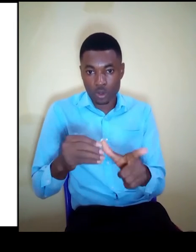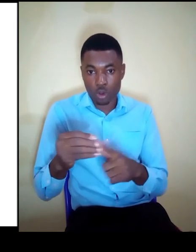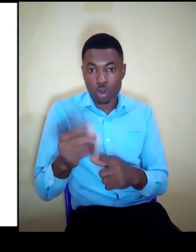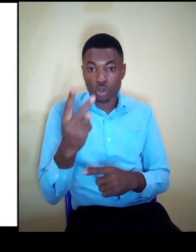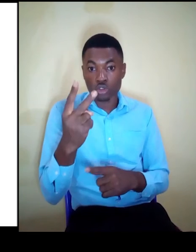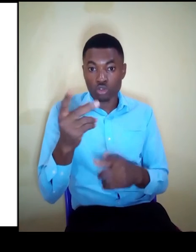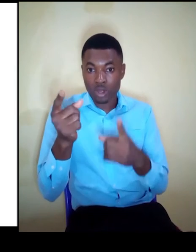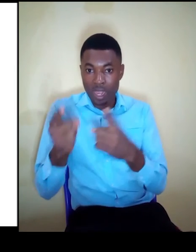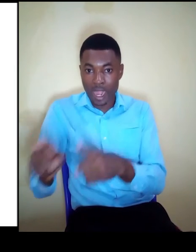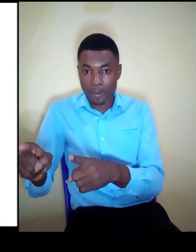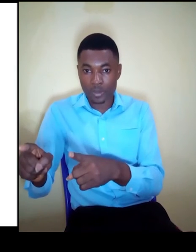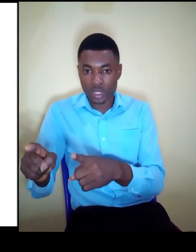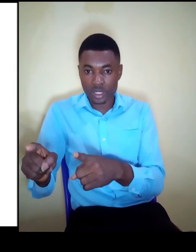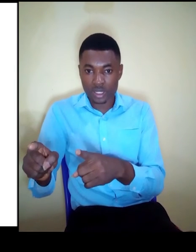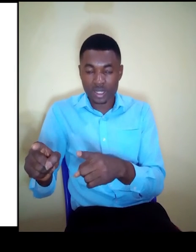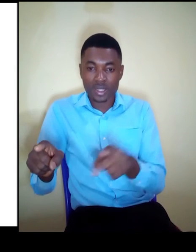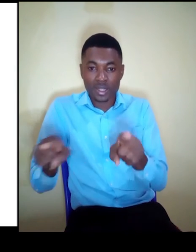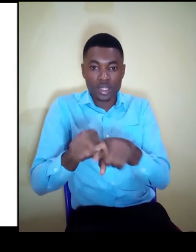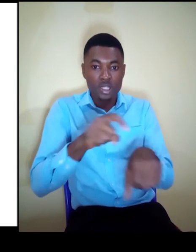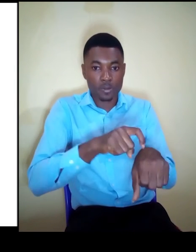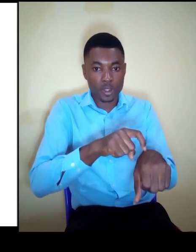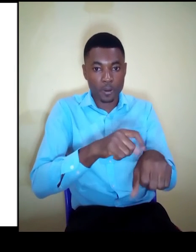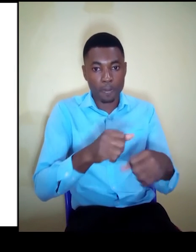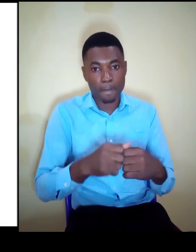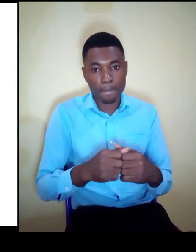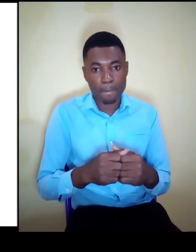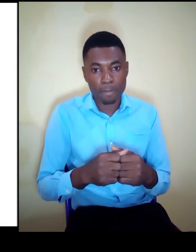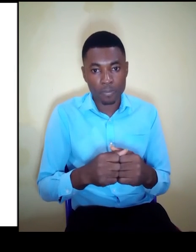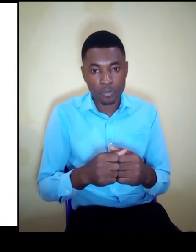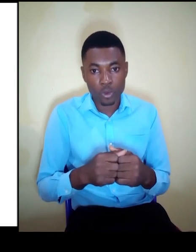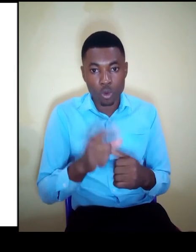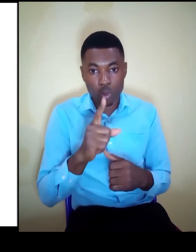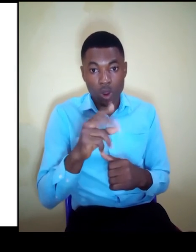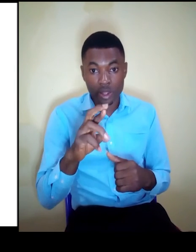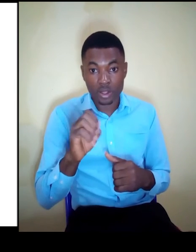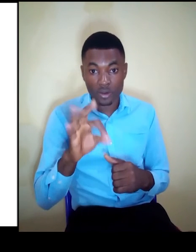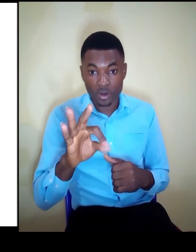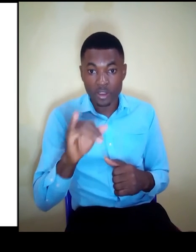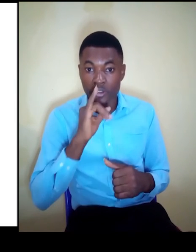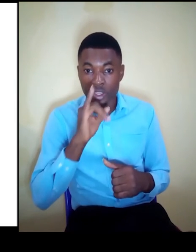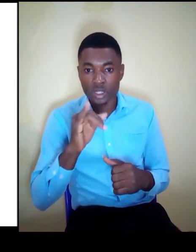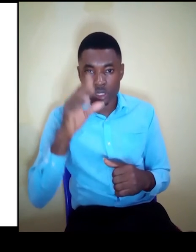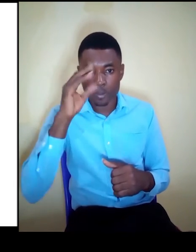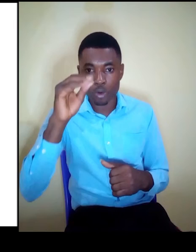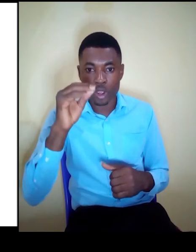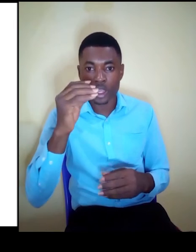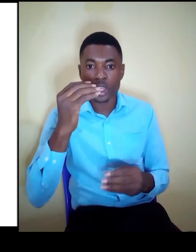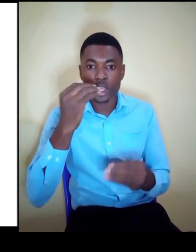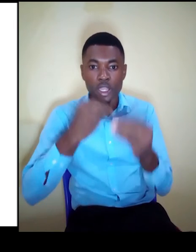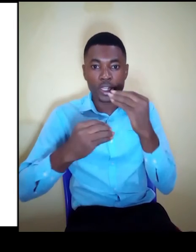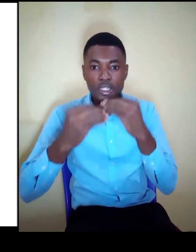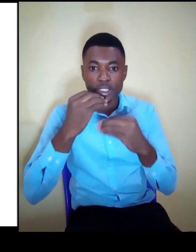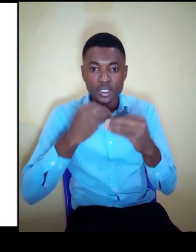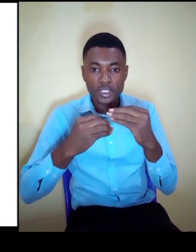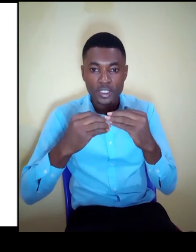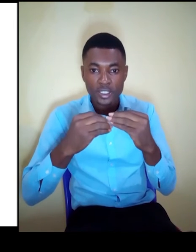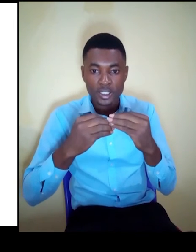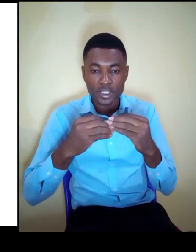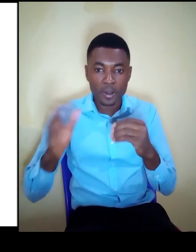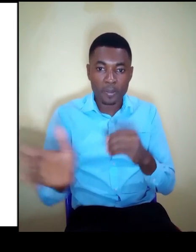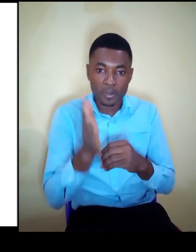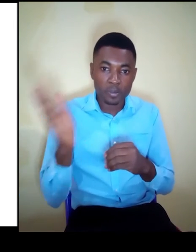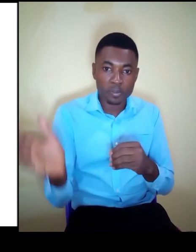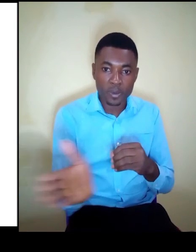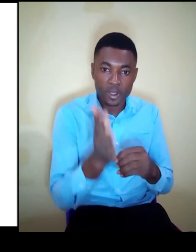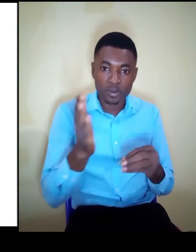or even two reference. So one reference is boy eating pear and playing tennis at the same time,